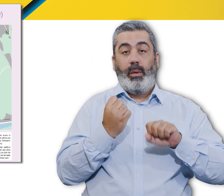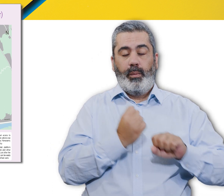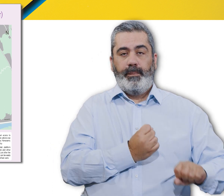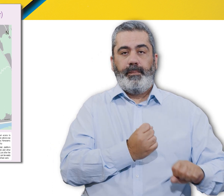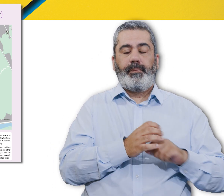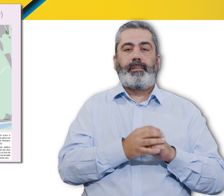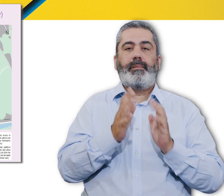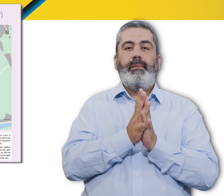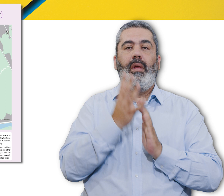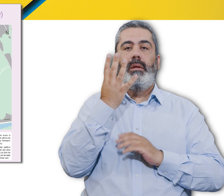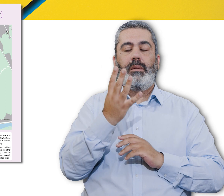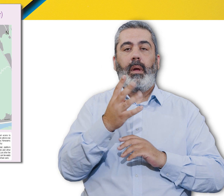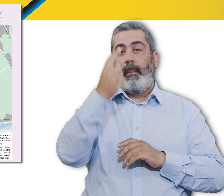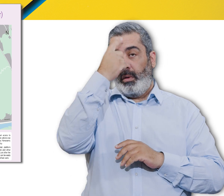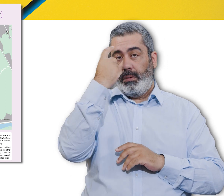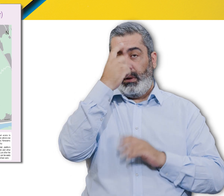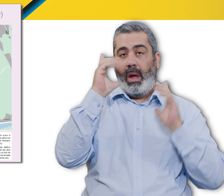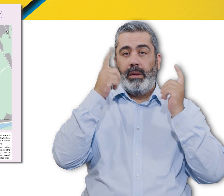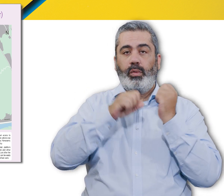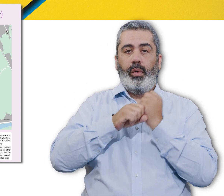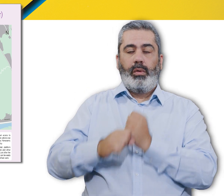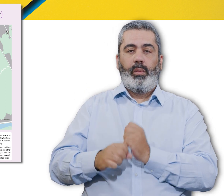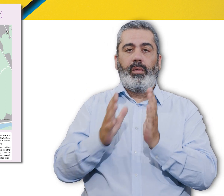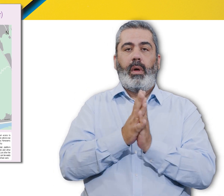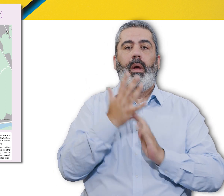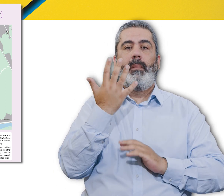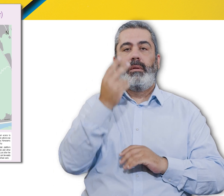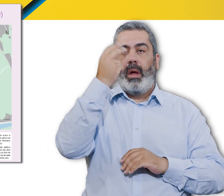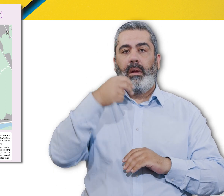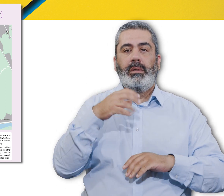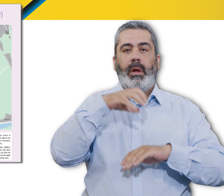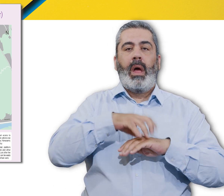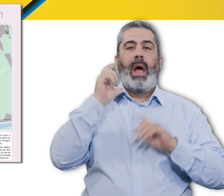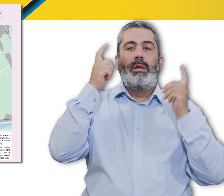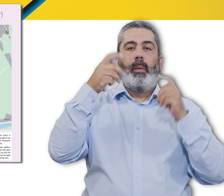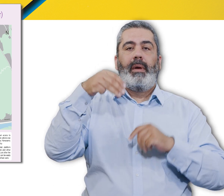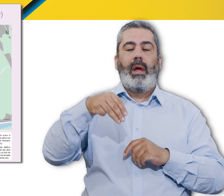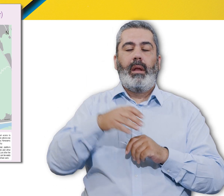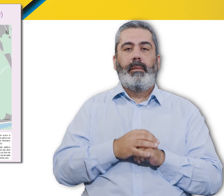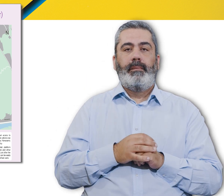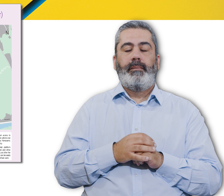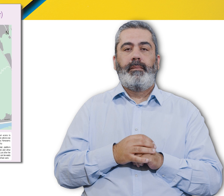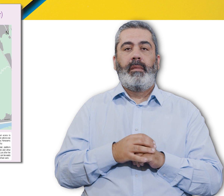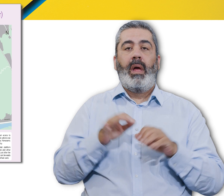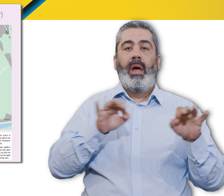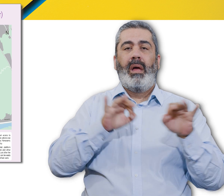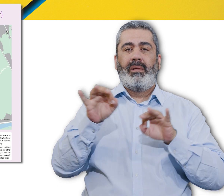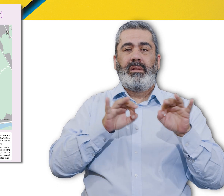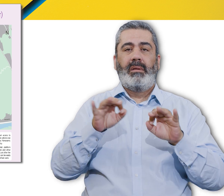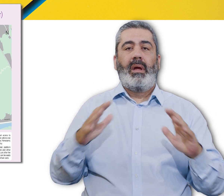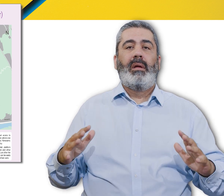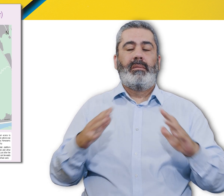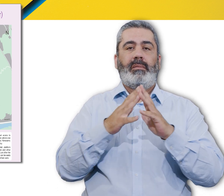13. St. Demetrius Church. 14. St. George Monastery.